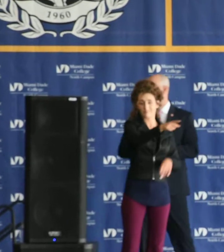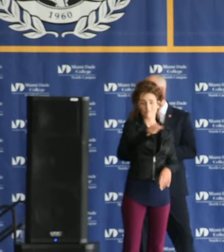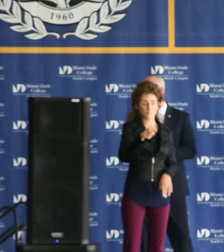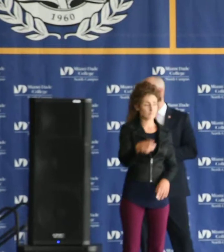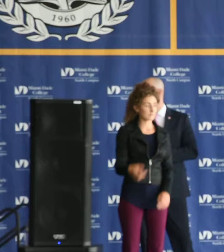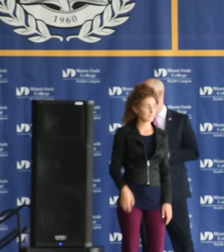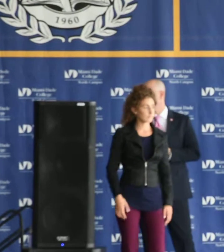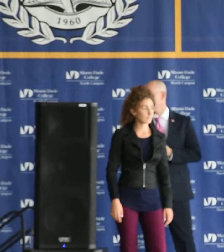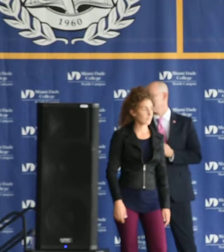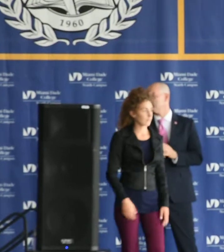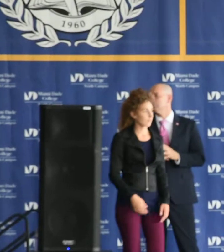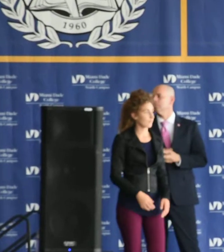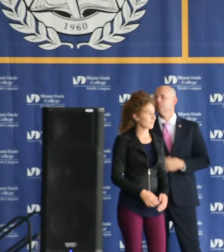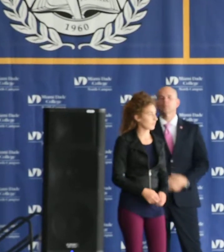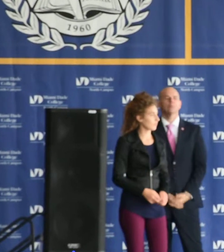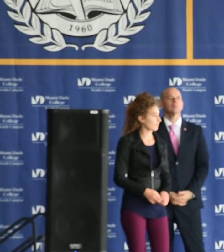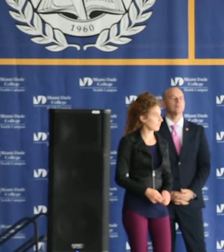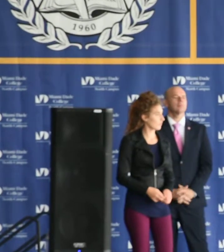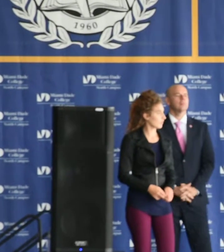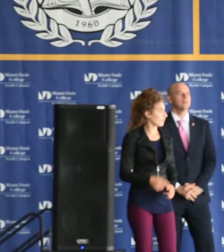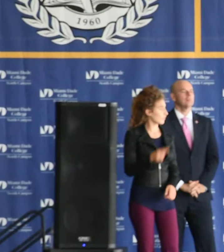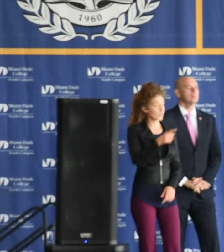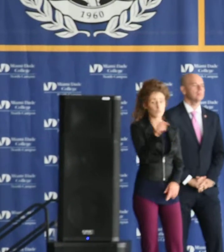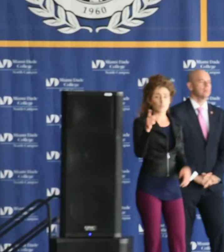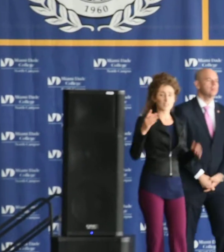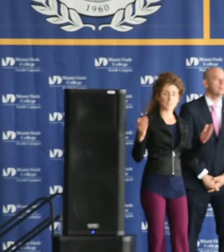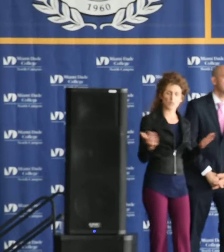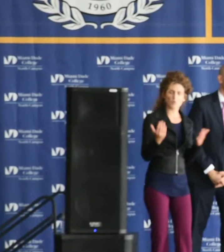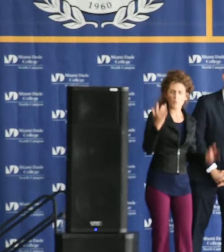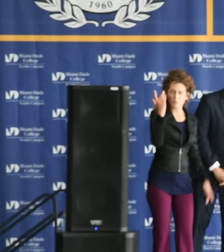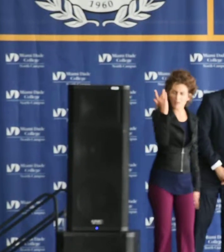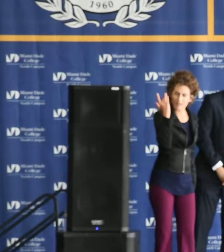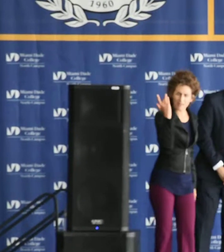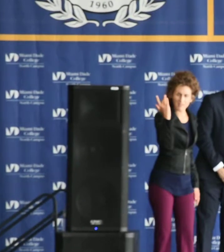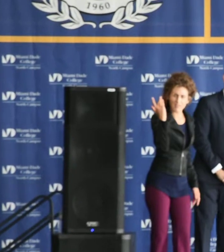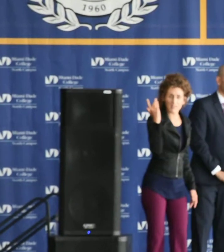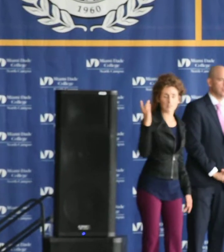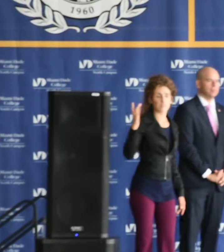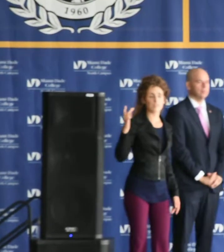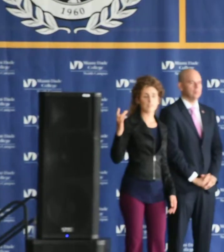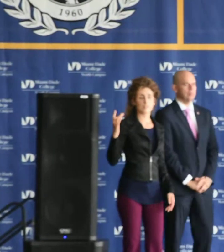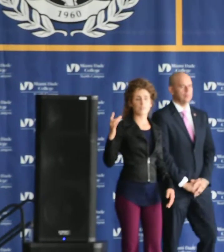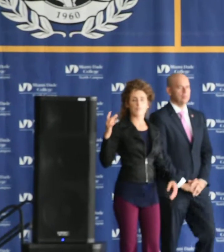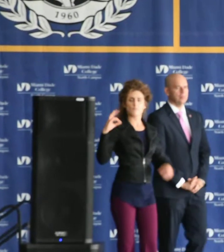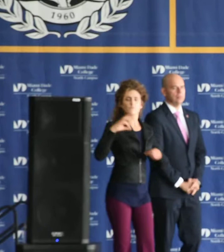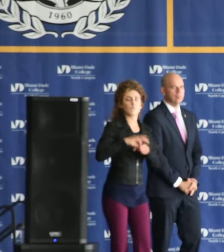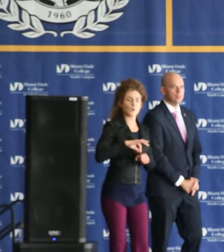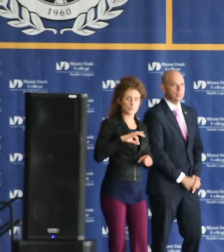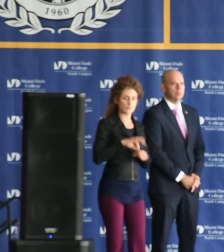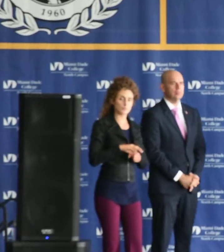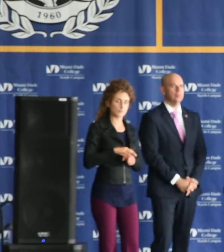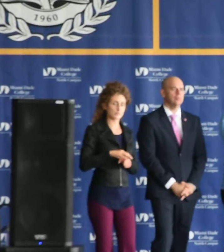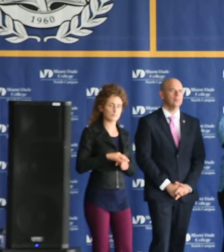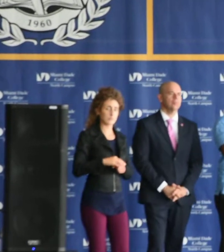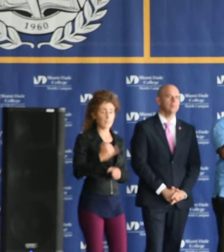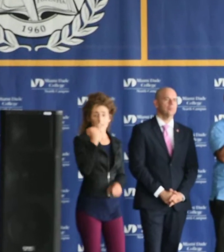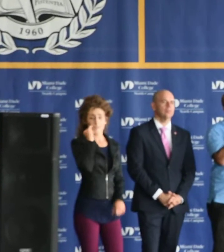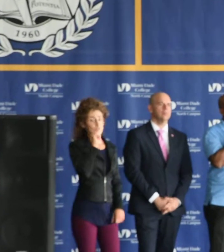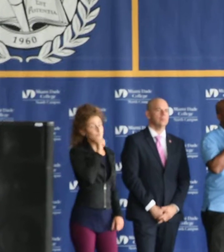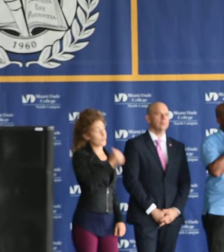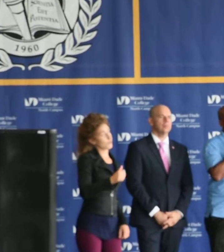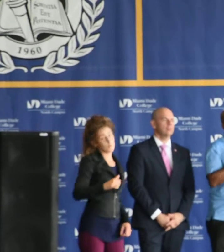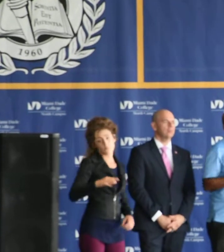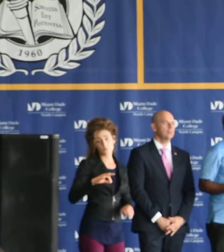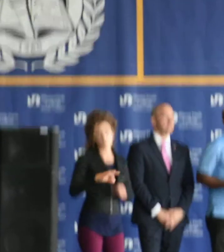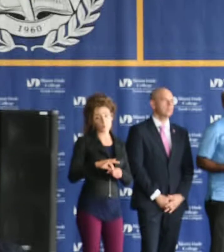why you are here. You are here to vote. If you don't